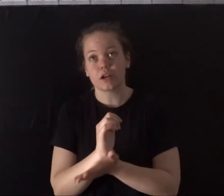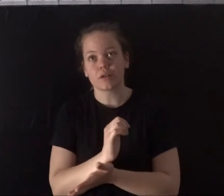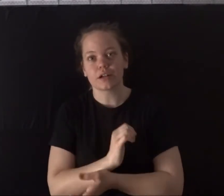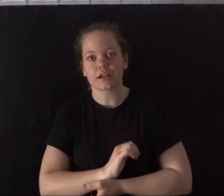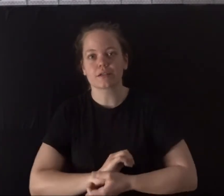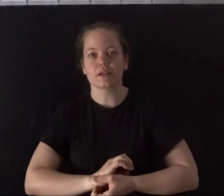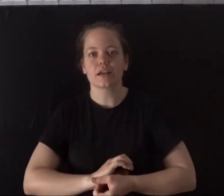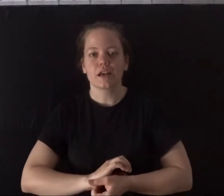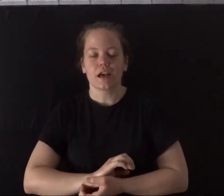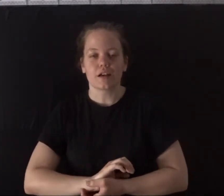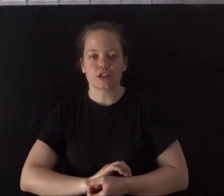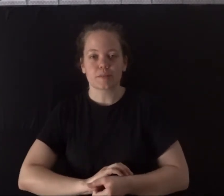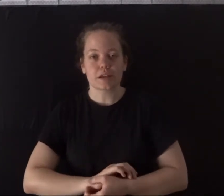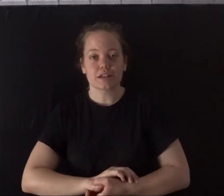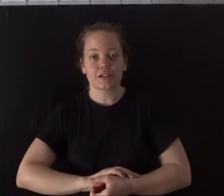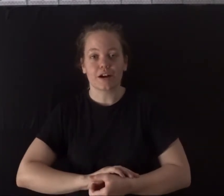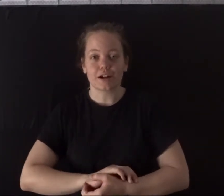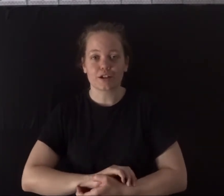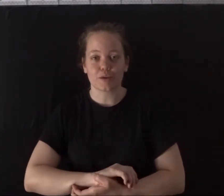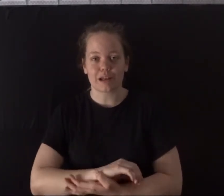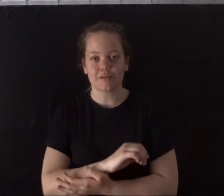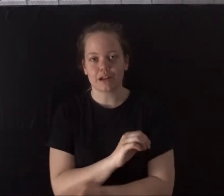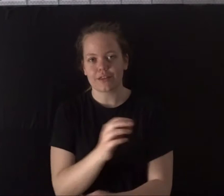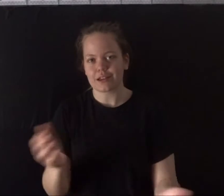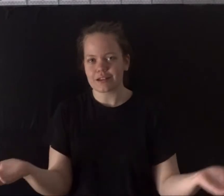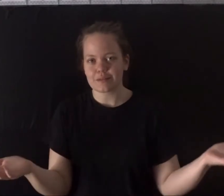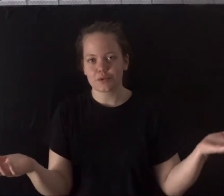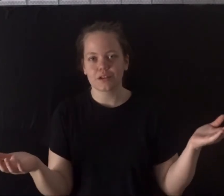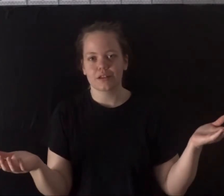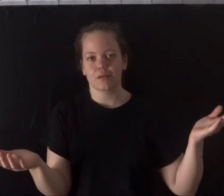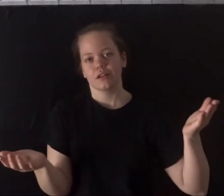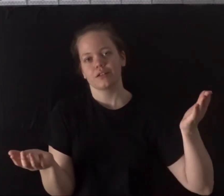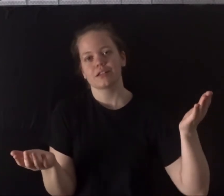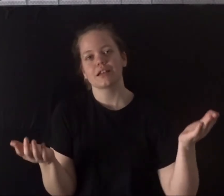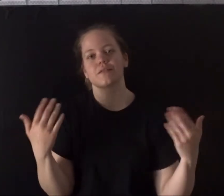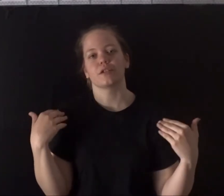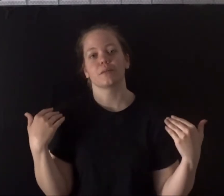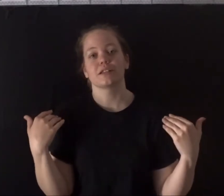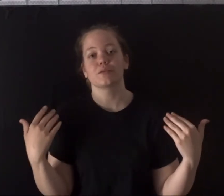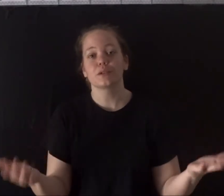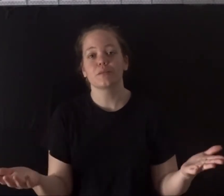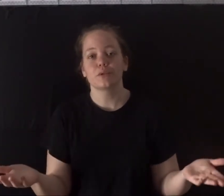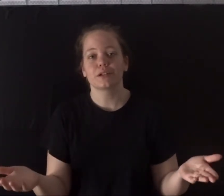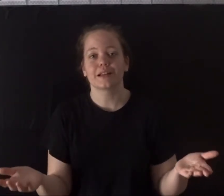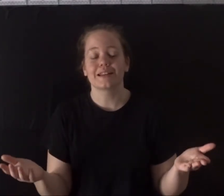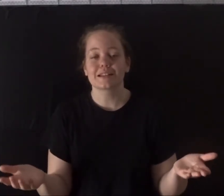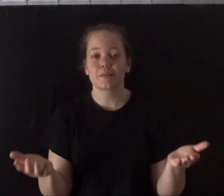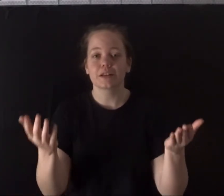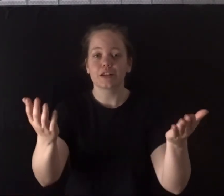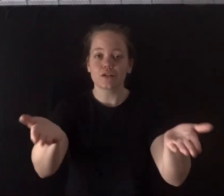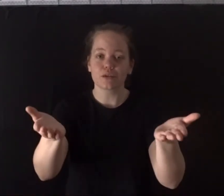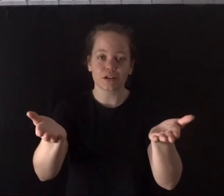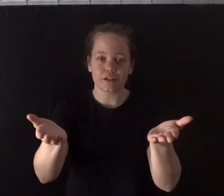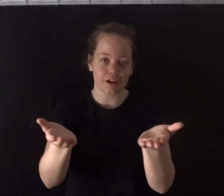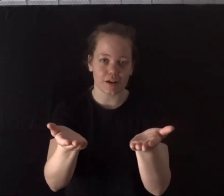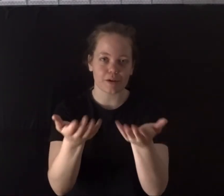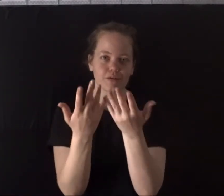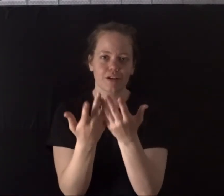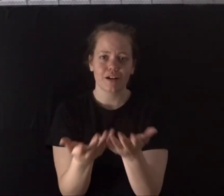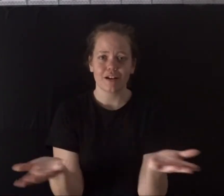or next week, just because there are so many. But I think it is important that we learn the signs for them because it's really important. And it's something that you could all talk about all